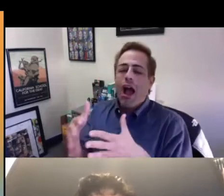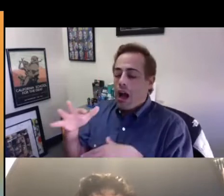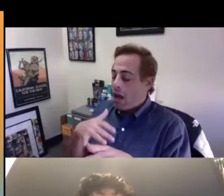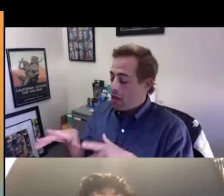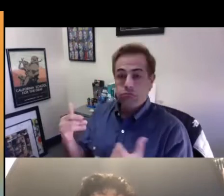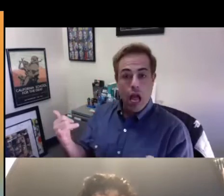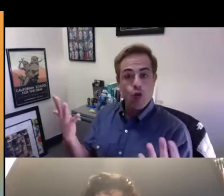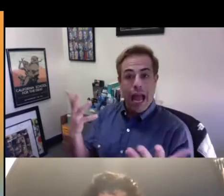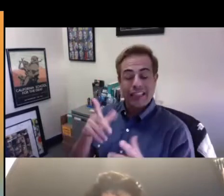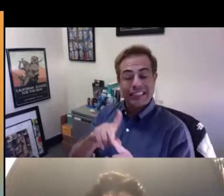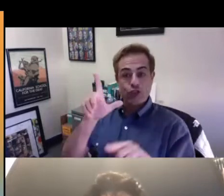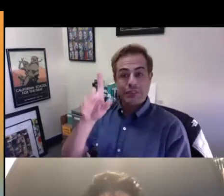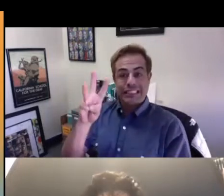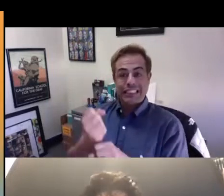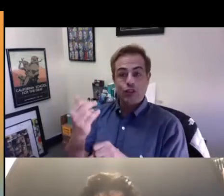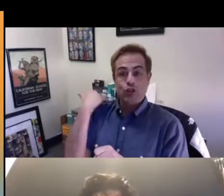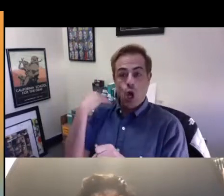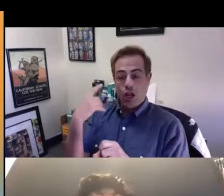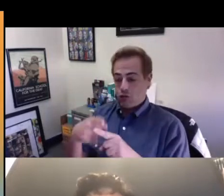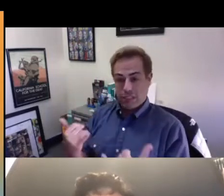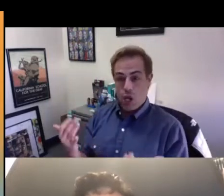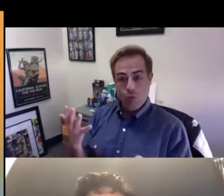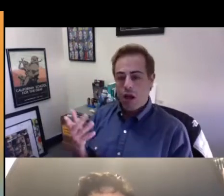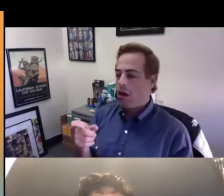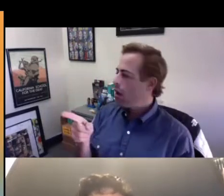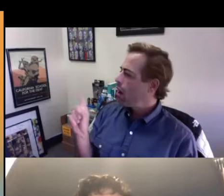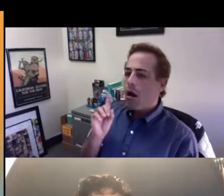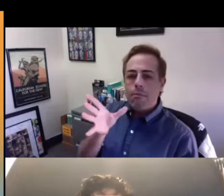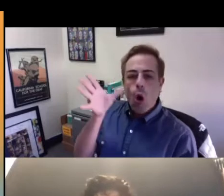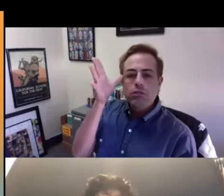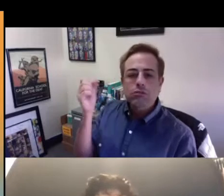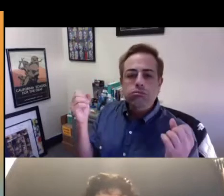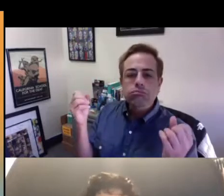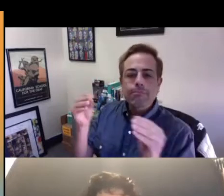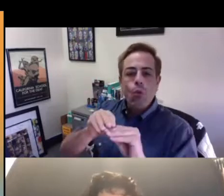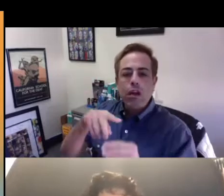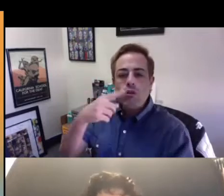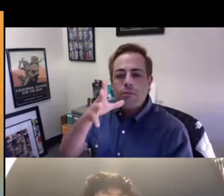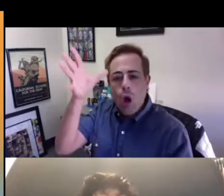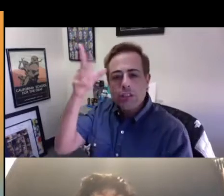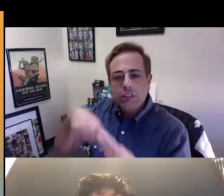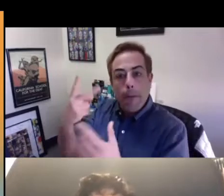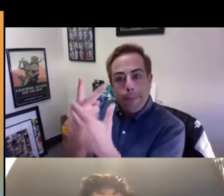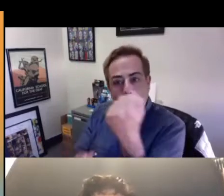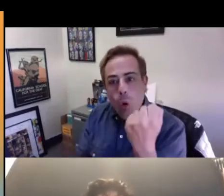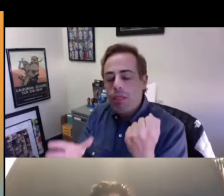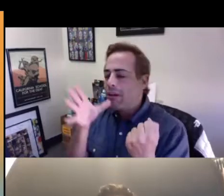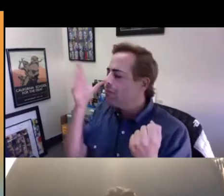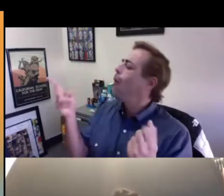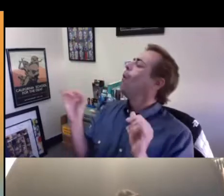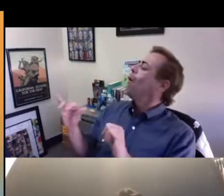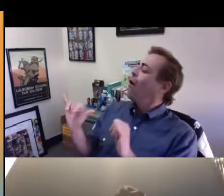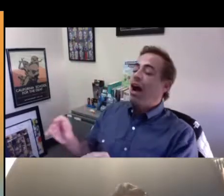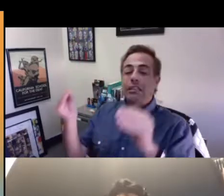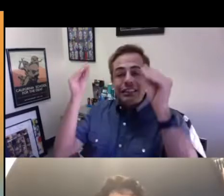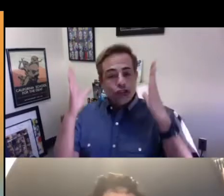time between my job that I have now, I like to come visit the